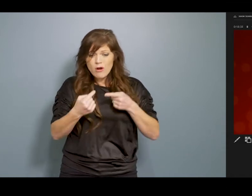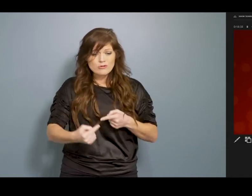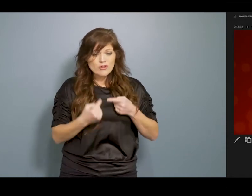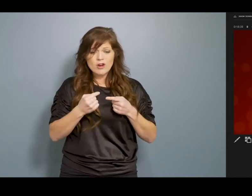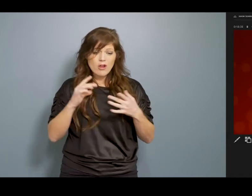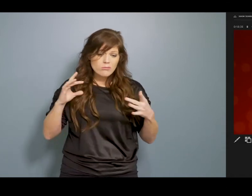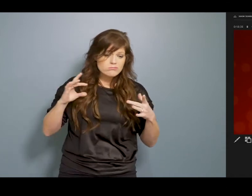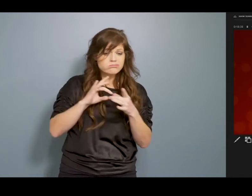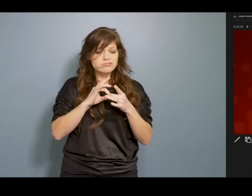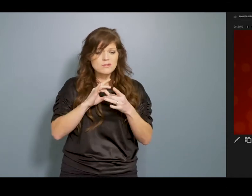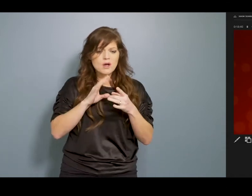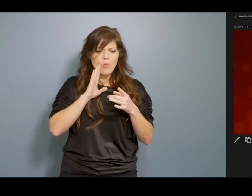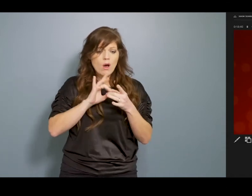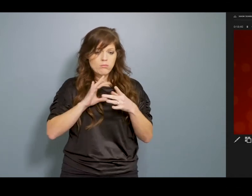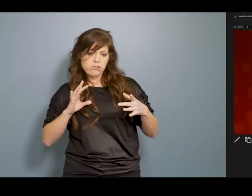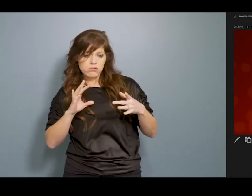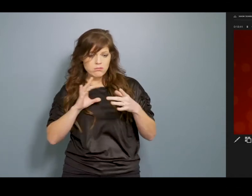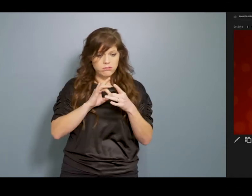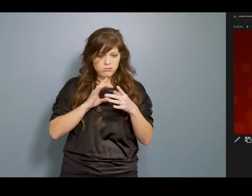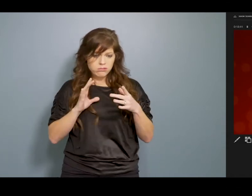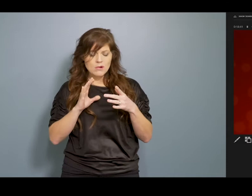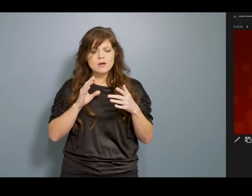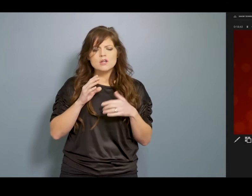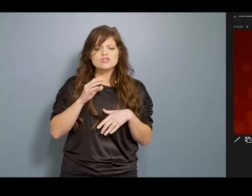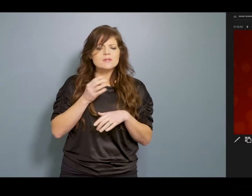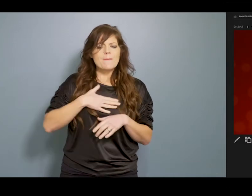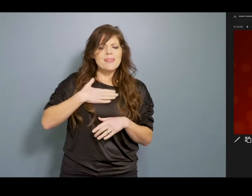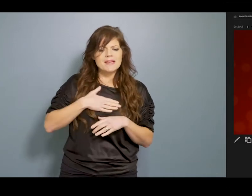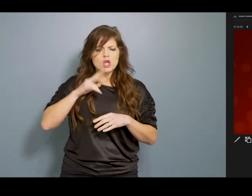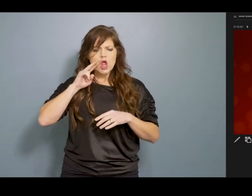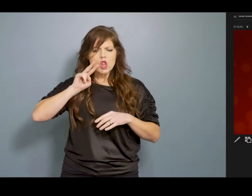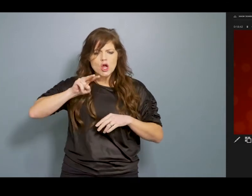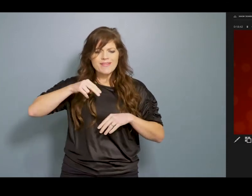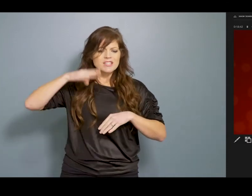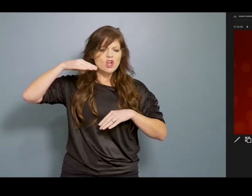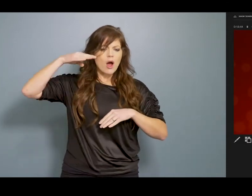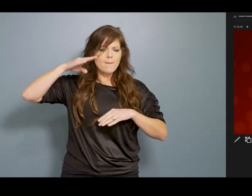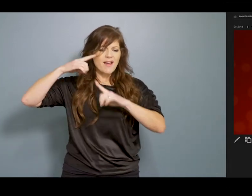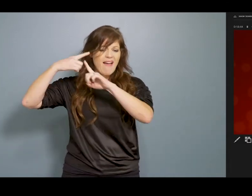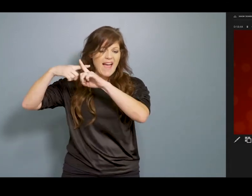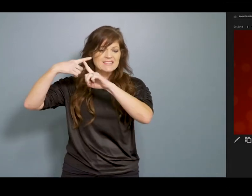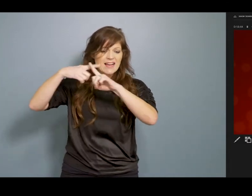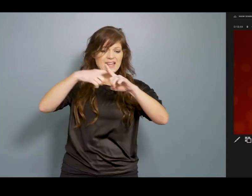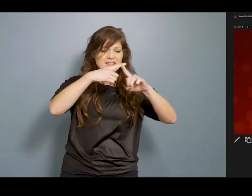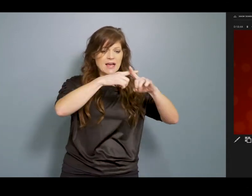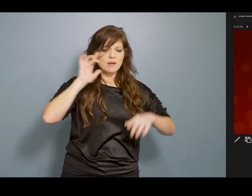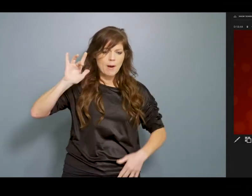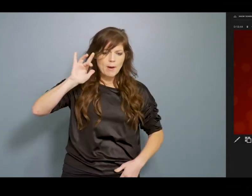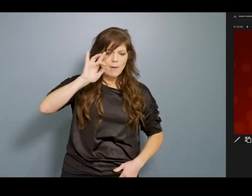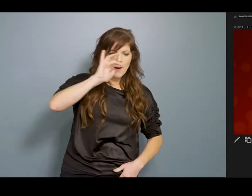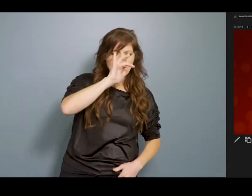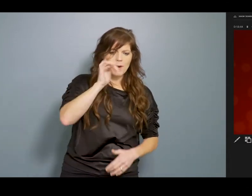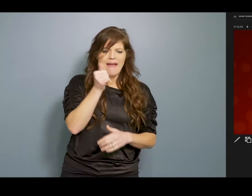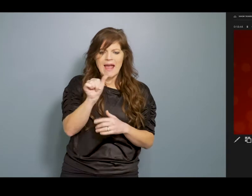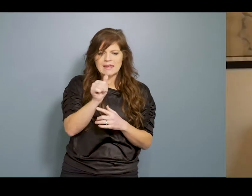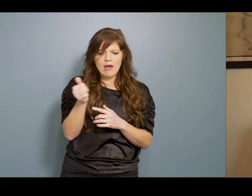connected stream, close everything else out. Close all your other tabs you might have open. You can, shut down your Twitter feed for a